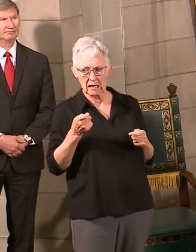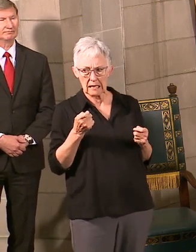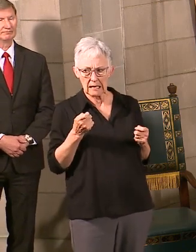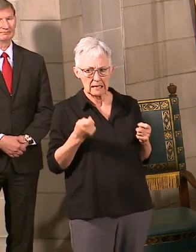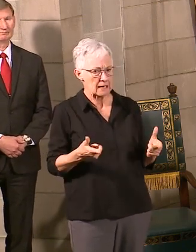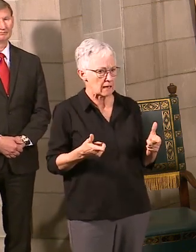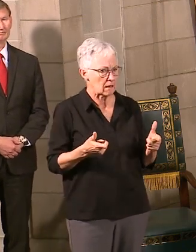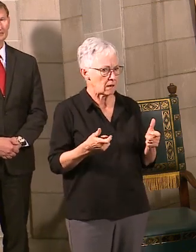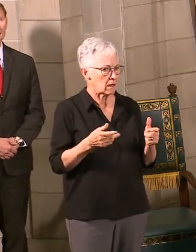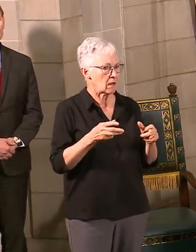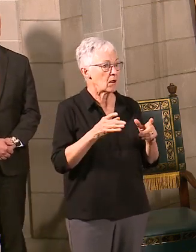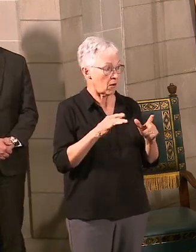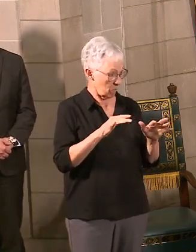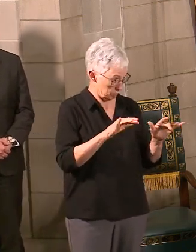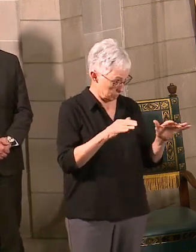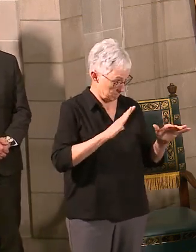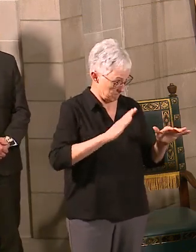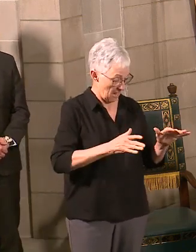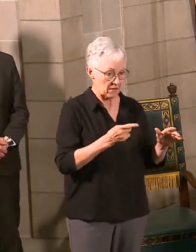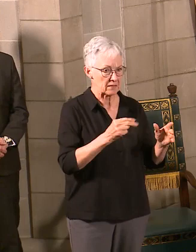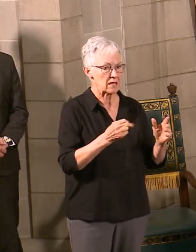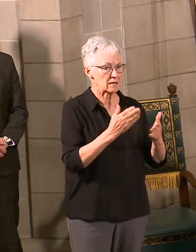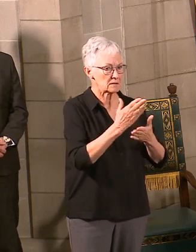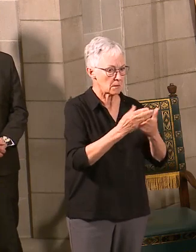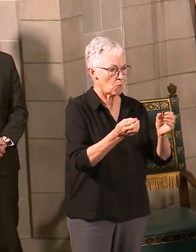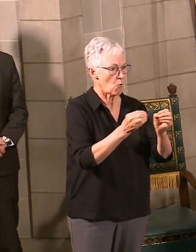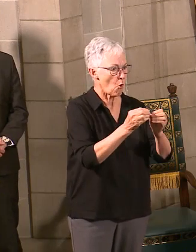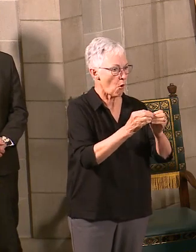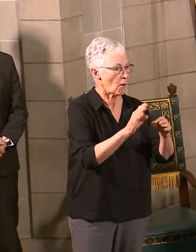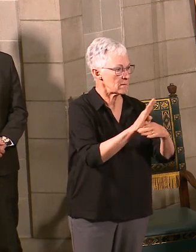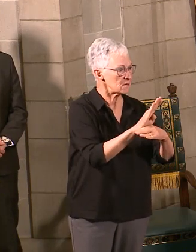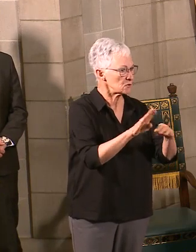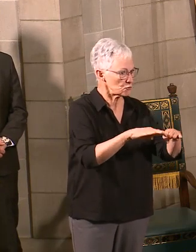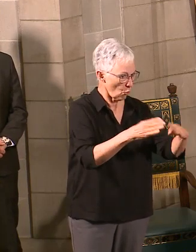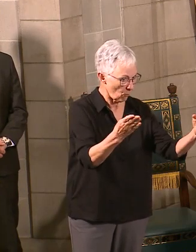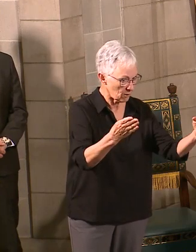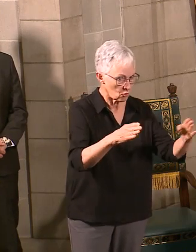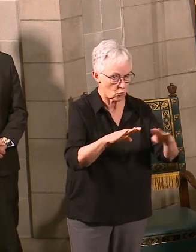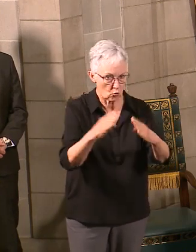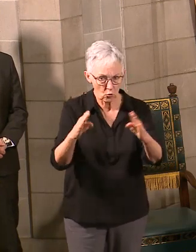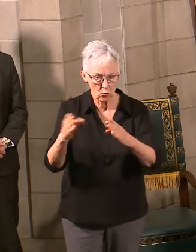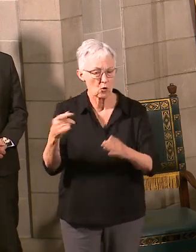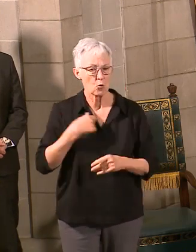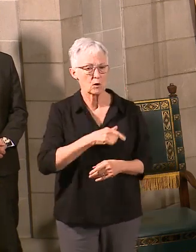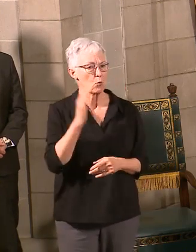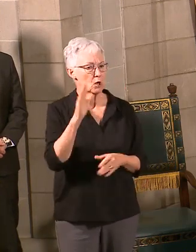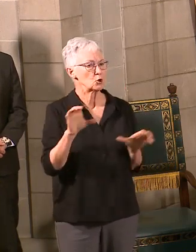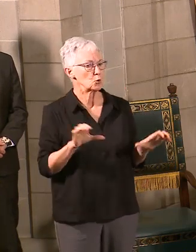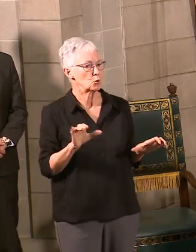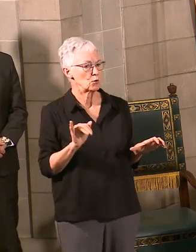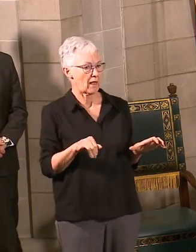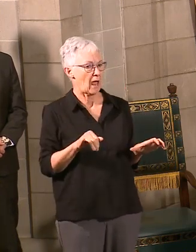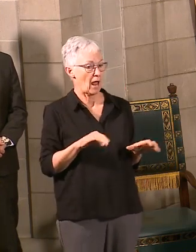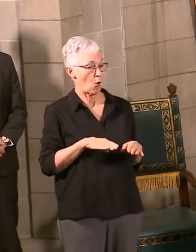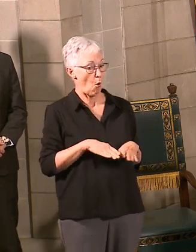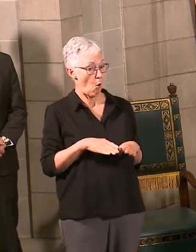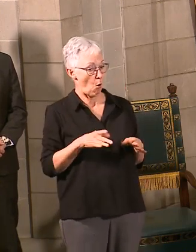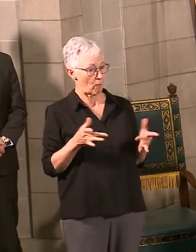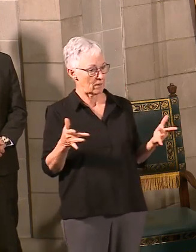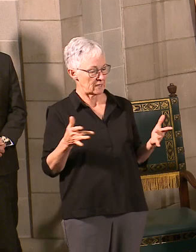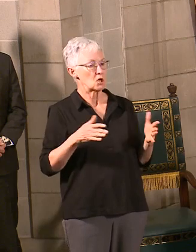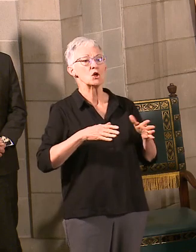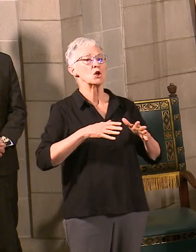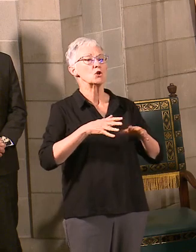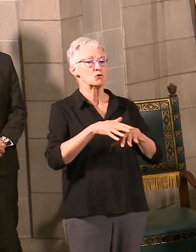and May 1st and just start over from scratch. We are going to try and phase this in, and we are seeking feedback on that right now,